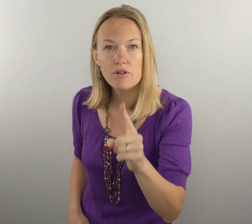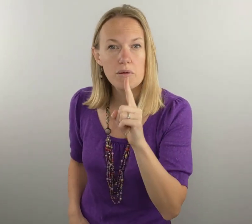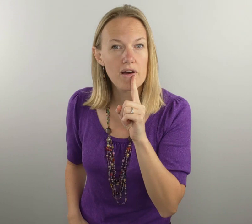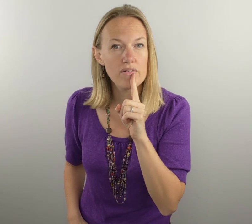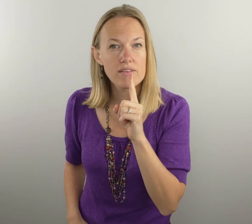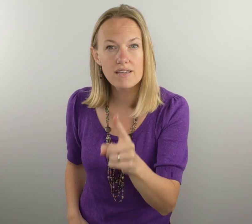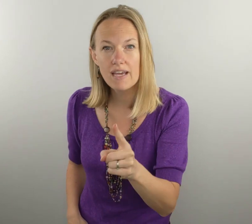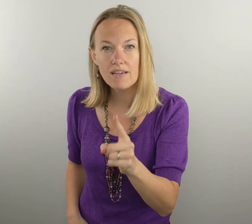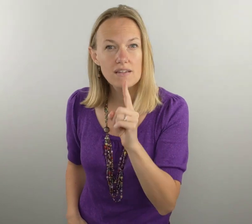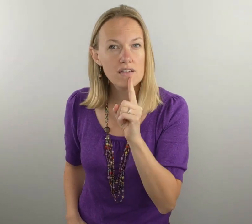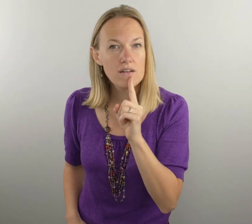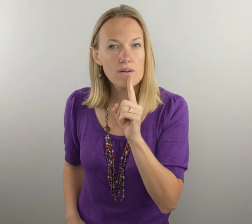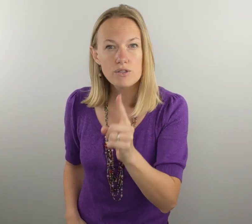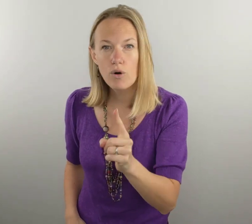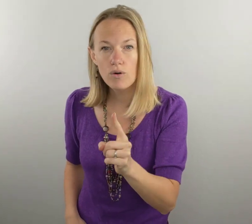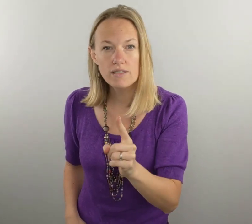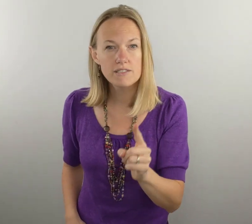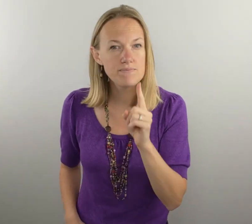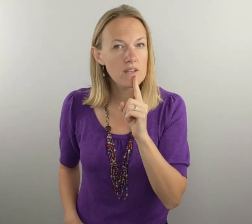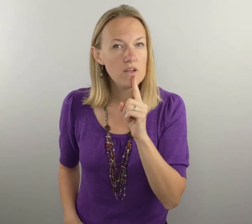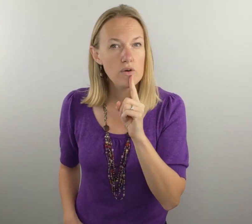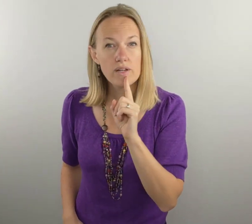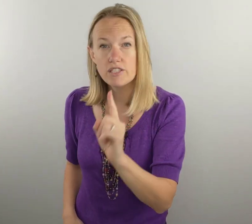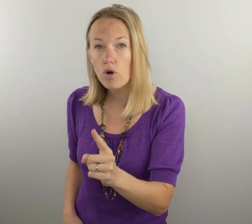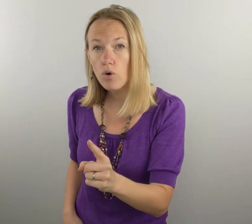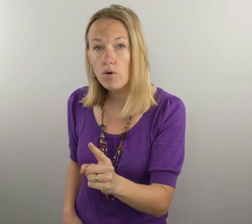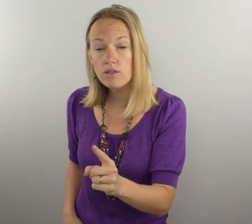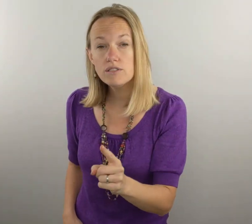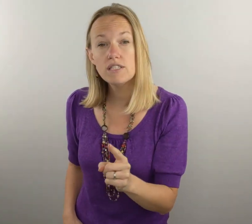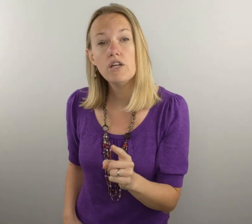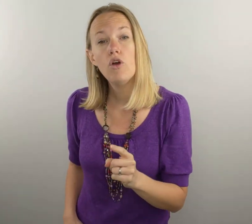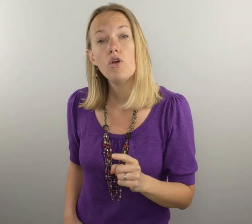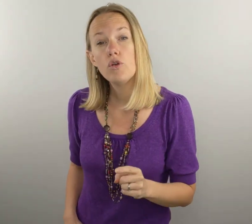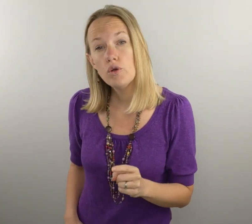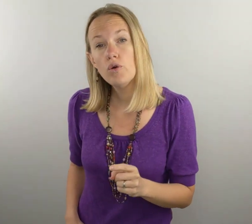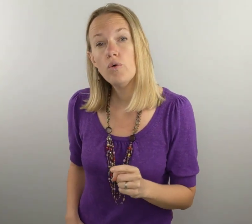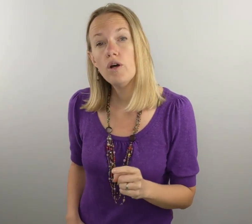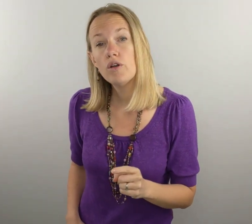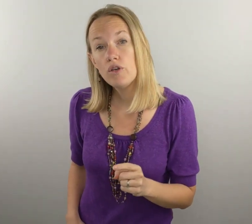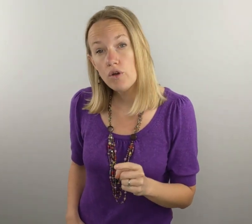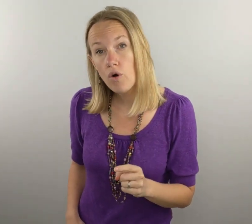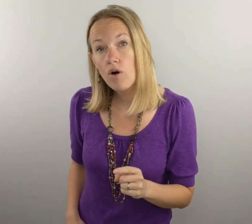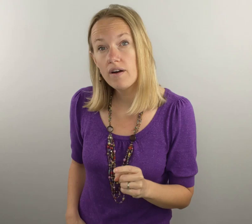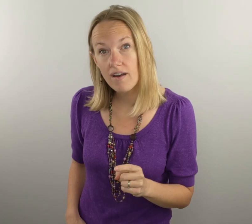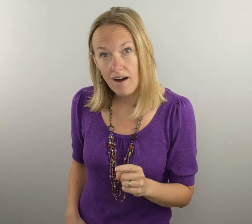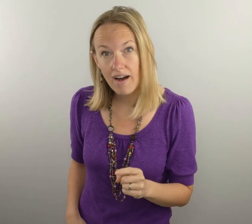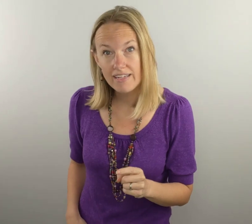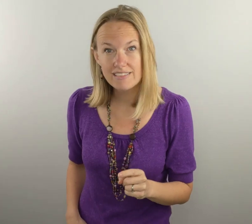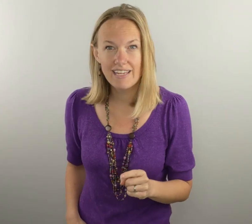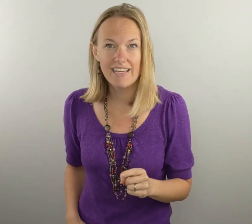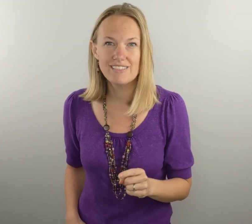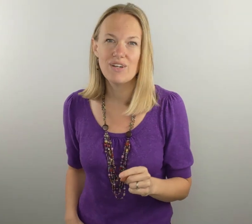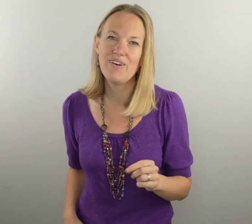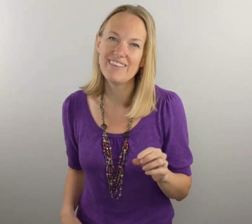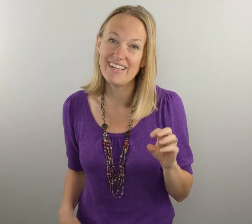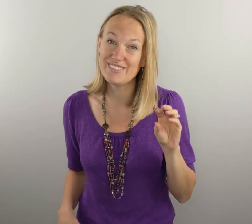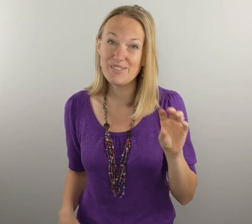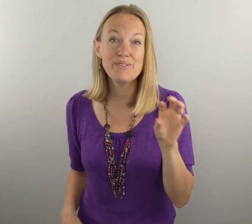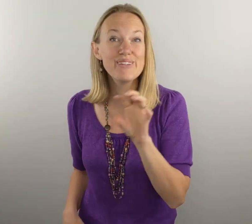your mouth. Okay? Told. When he told you, you're not. Okay? So that's 2 U's